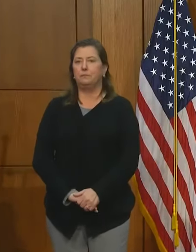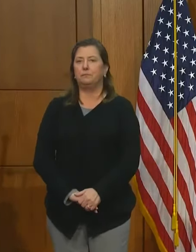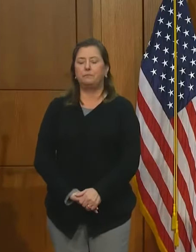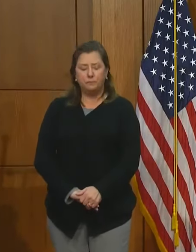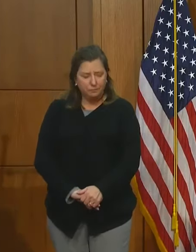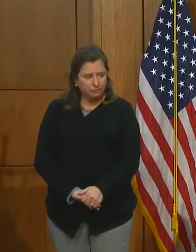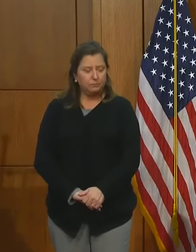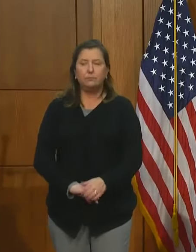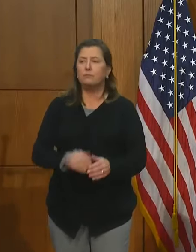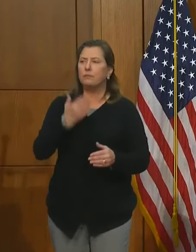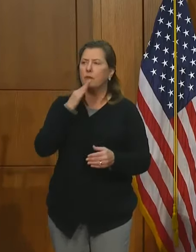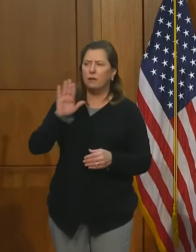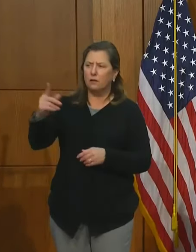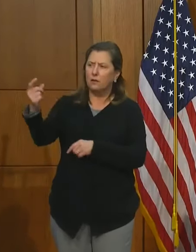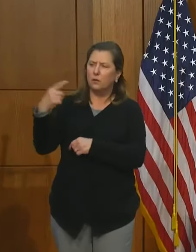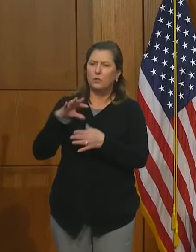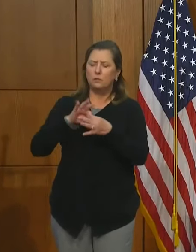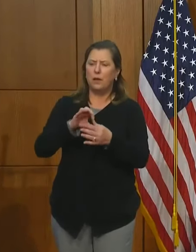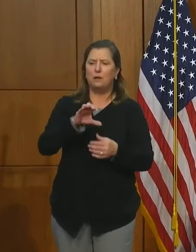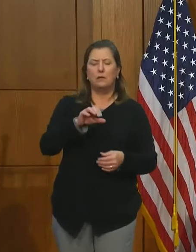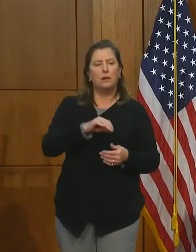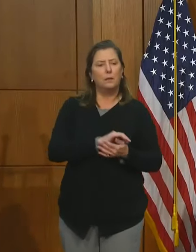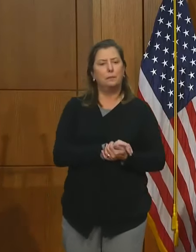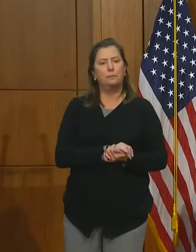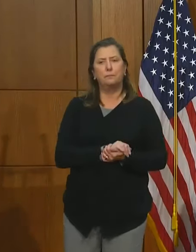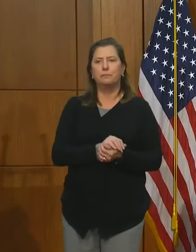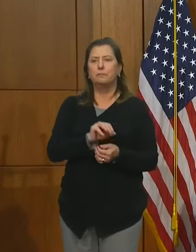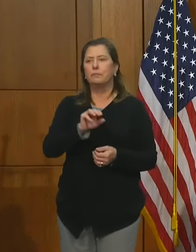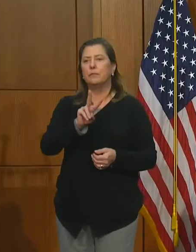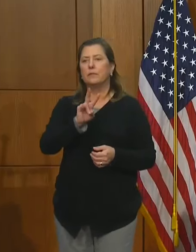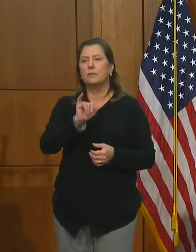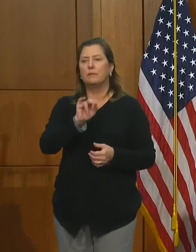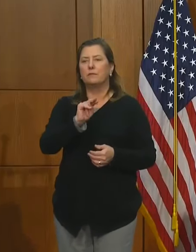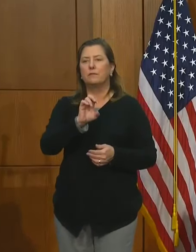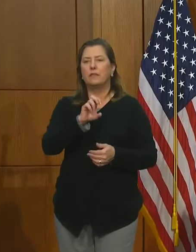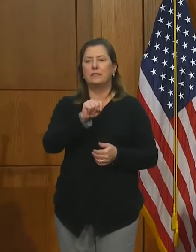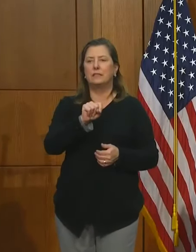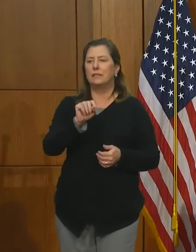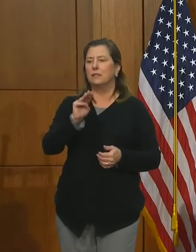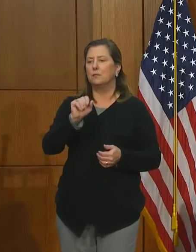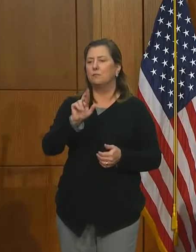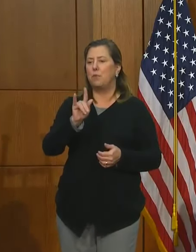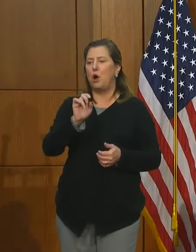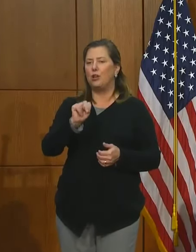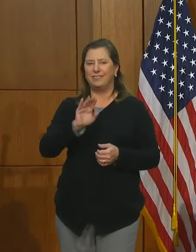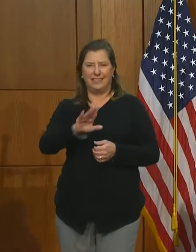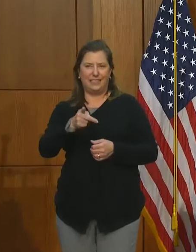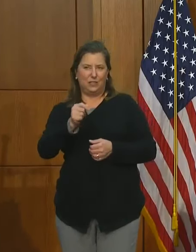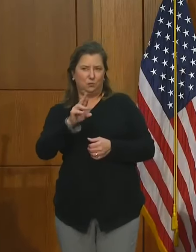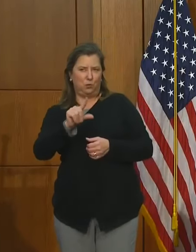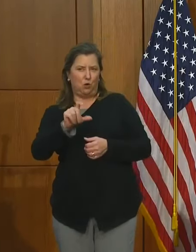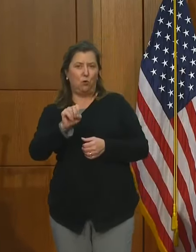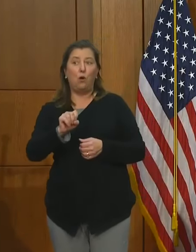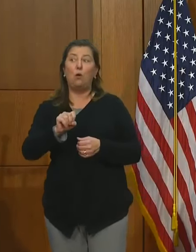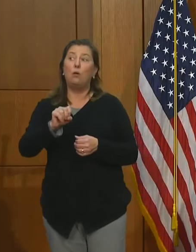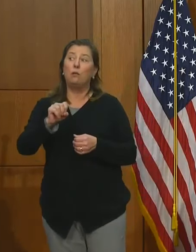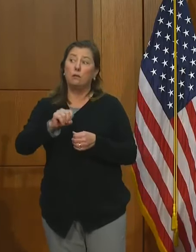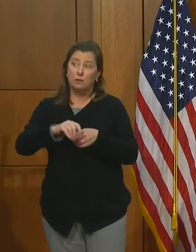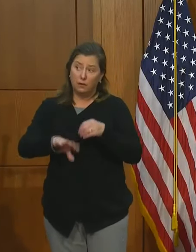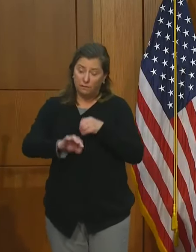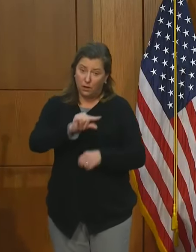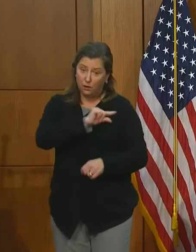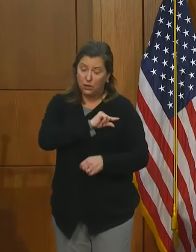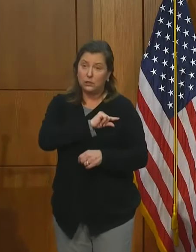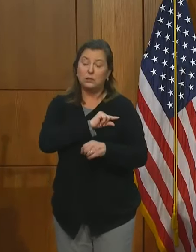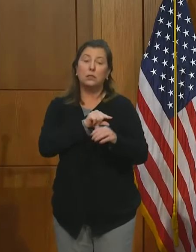Governor, thank you. Question has to do with the case of Vincent Martin's parole. He was convicted killing Richmond